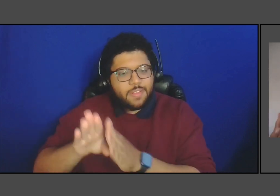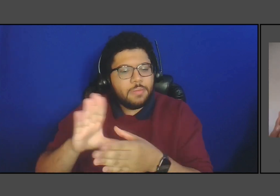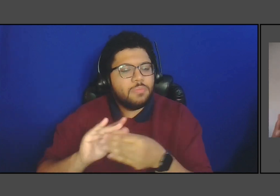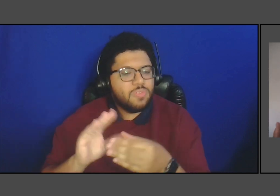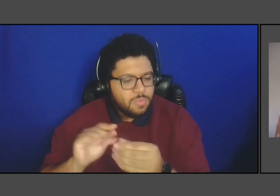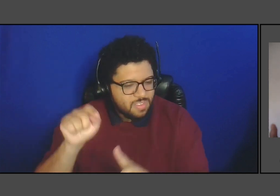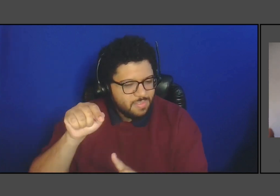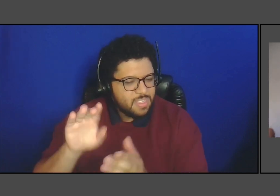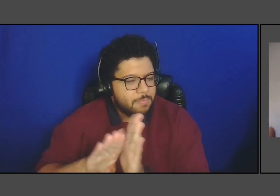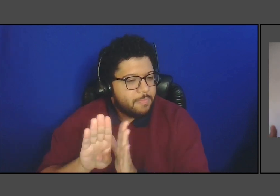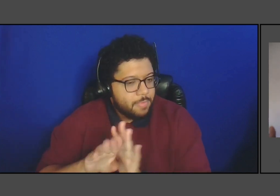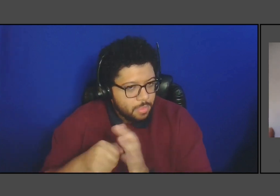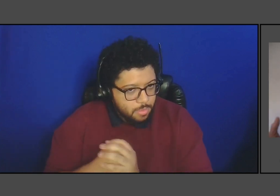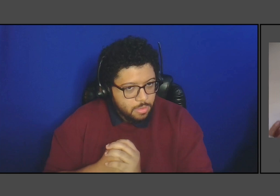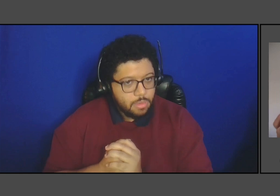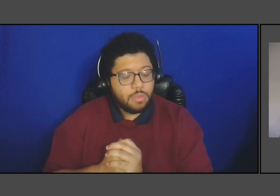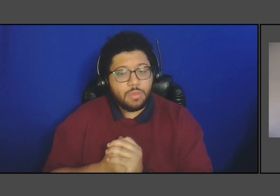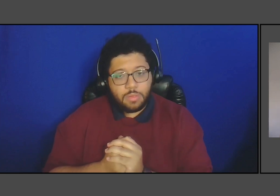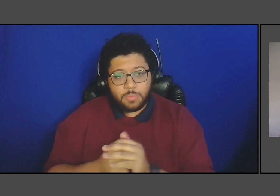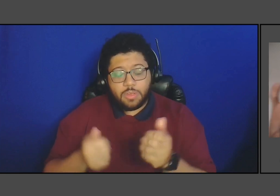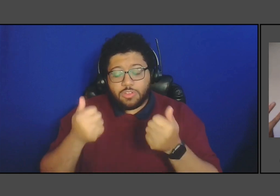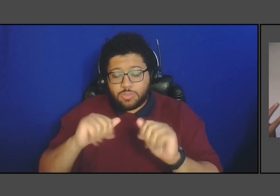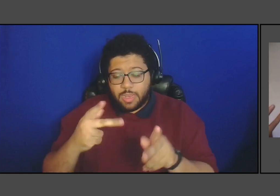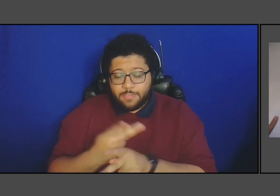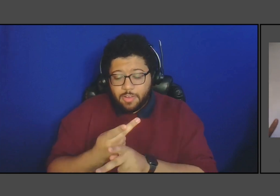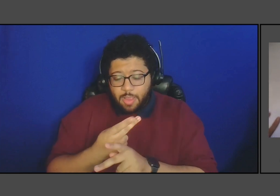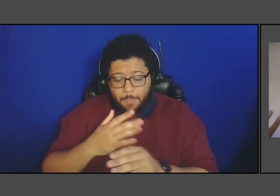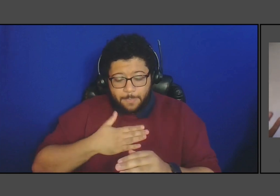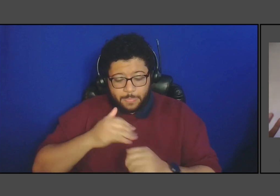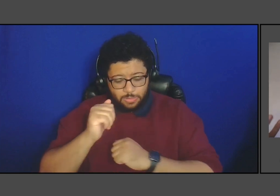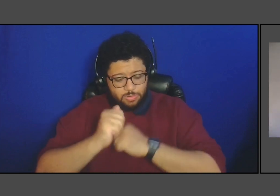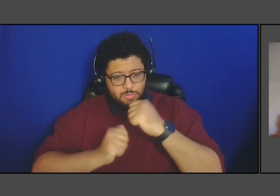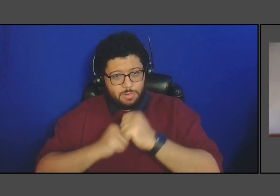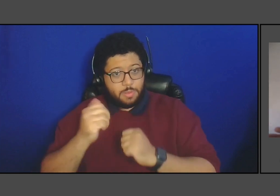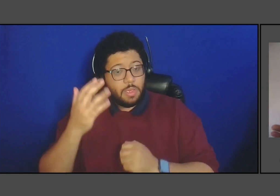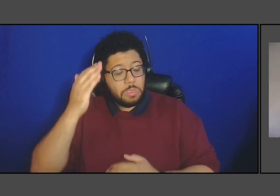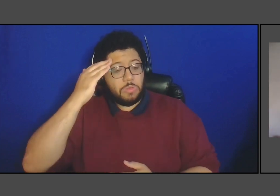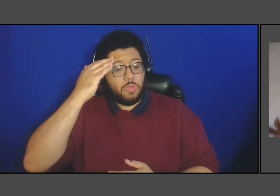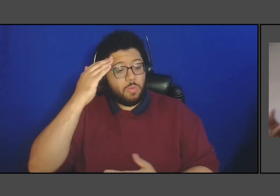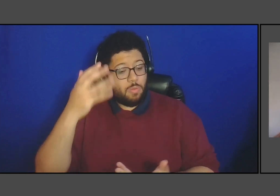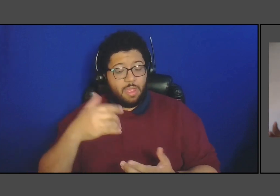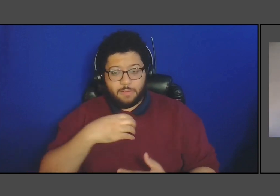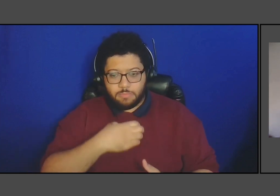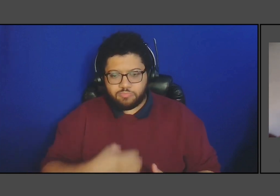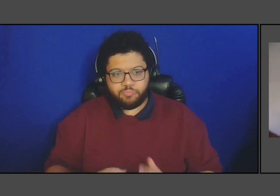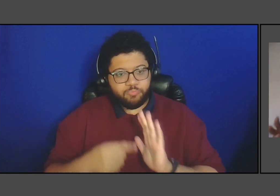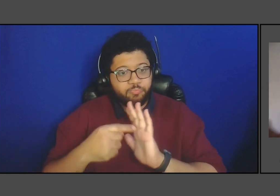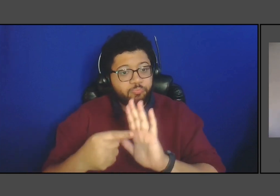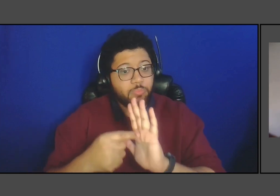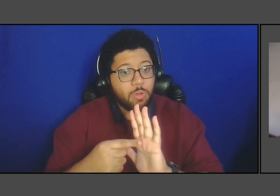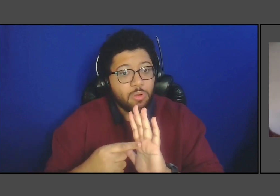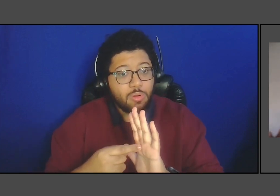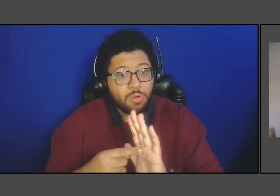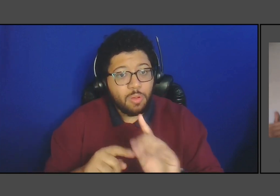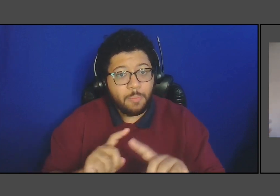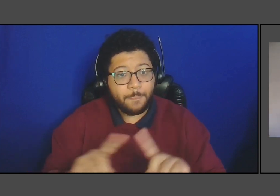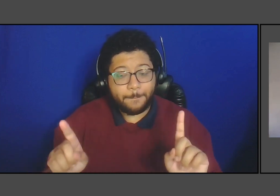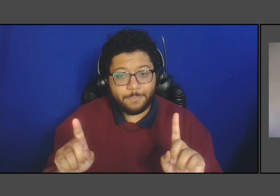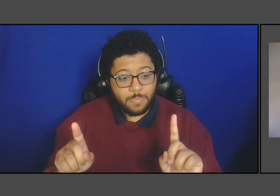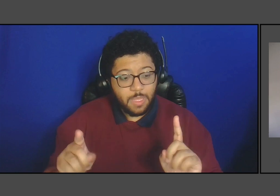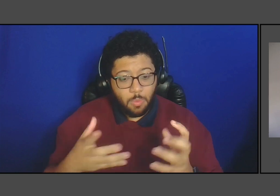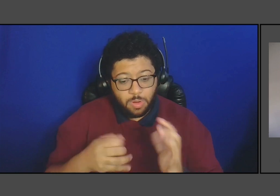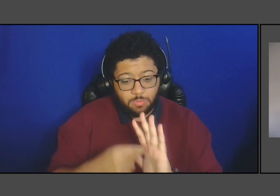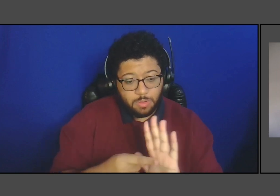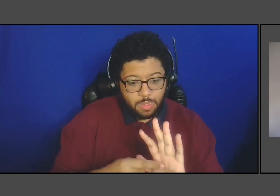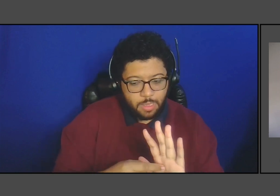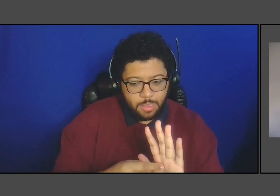my own infrastructure, because even though there's this desire to represent, there isn't this sturdy mechanism with which to